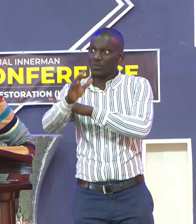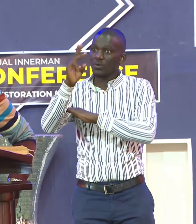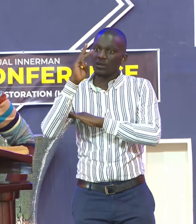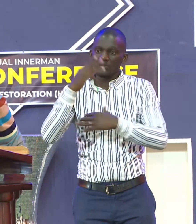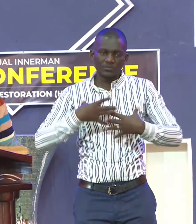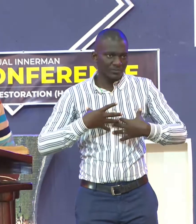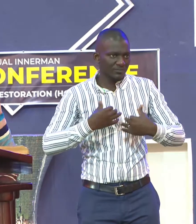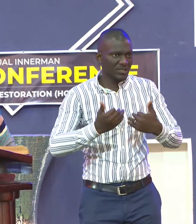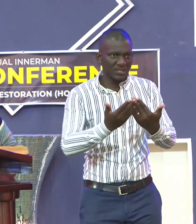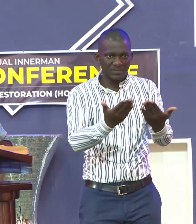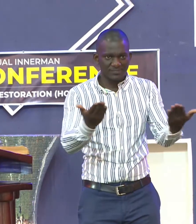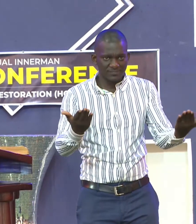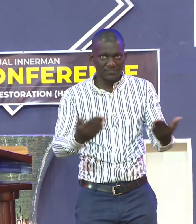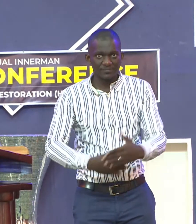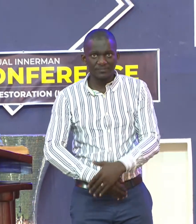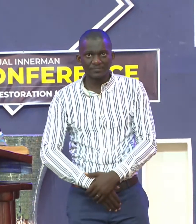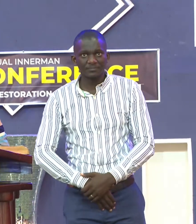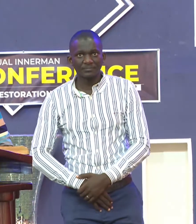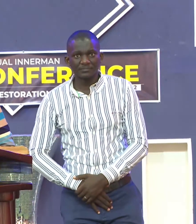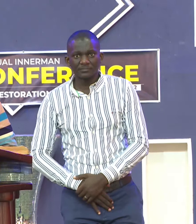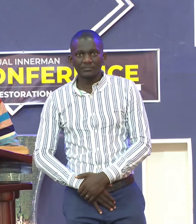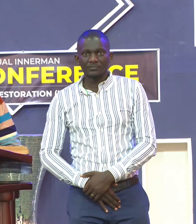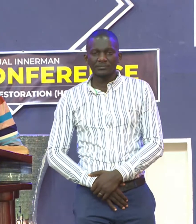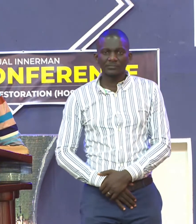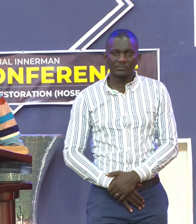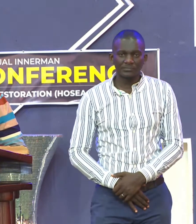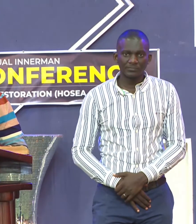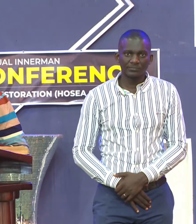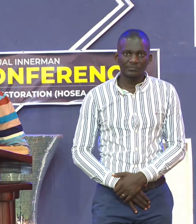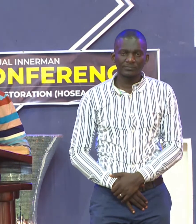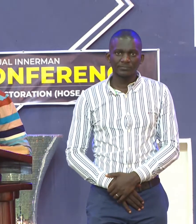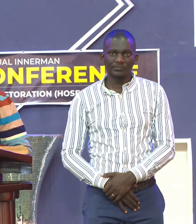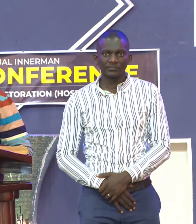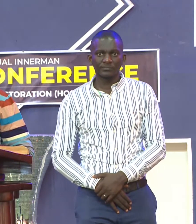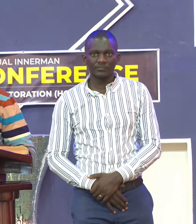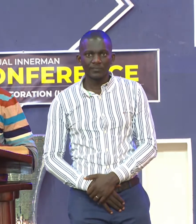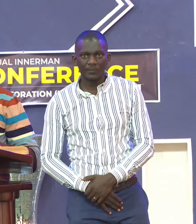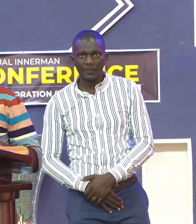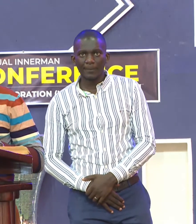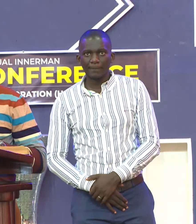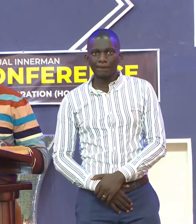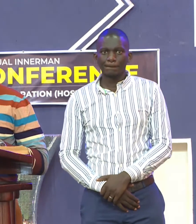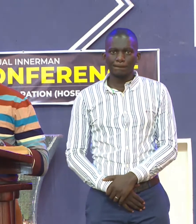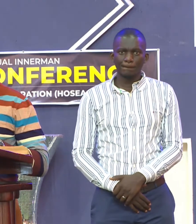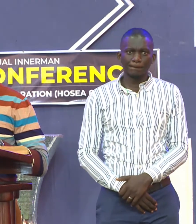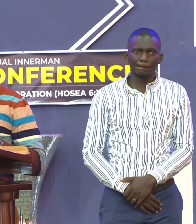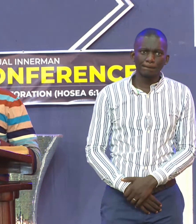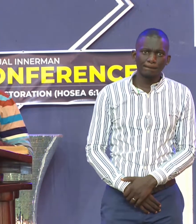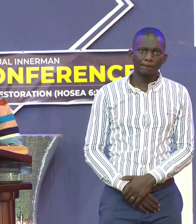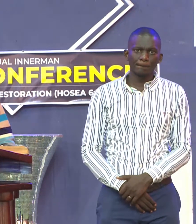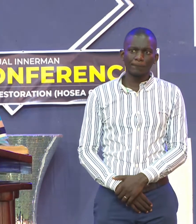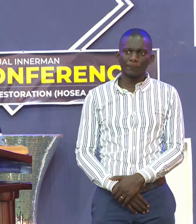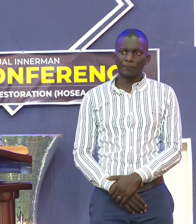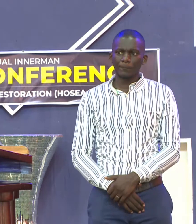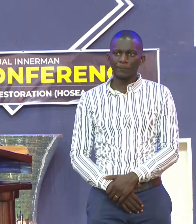And the thorns that were ready to tear you asunder and those that were tearing you, the Lord will take them off of you and will heal you and bind the